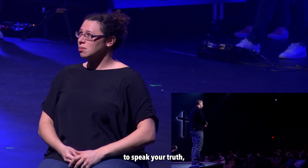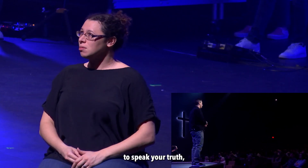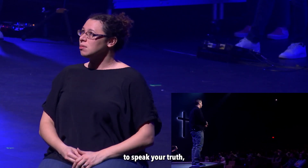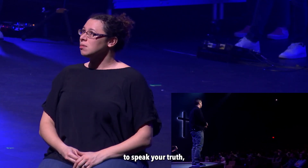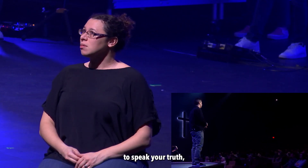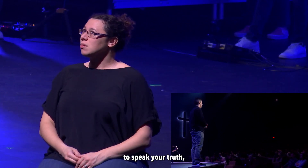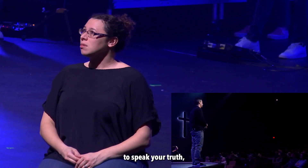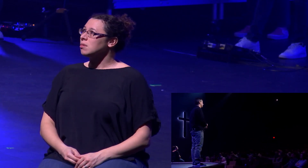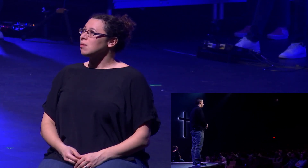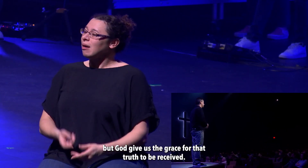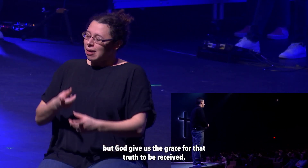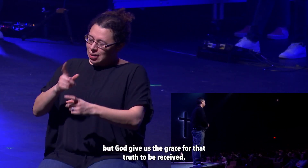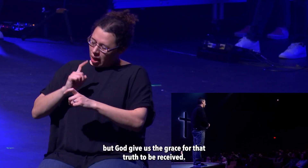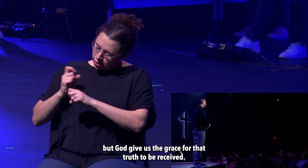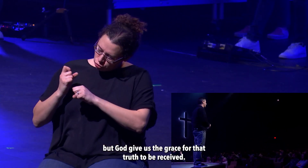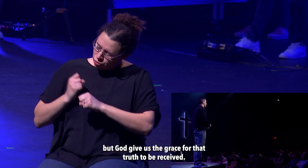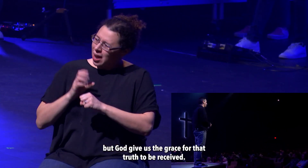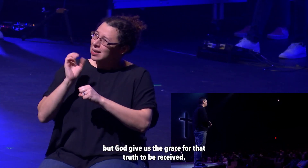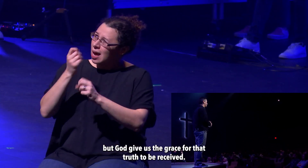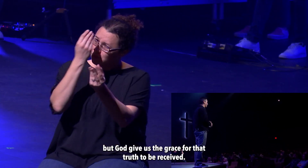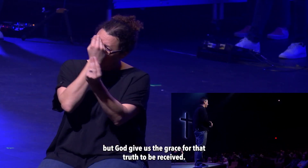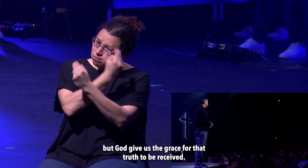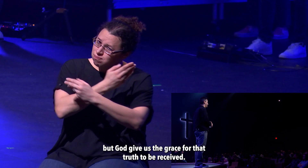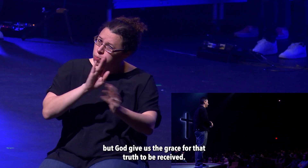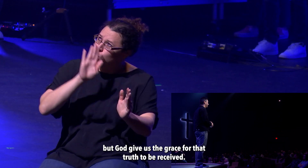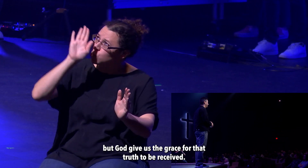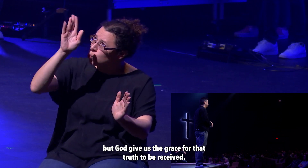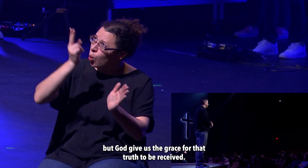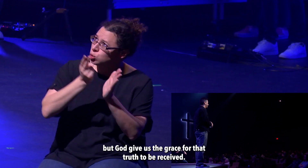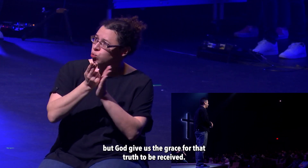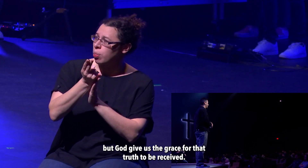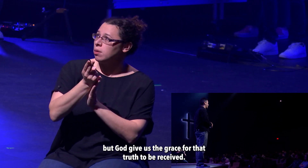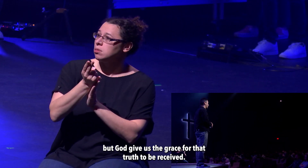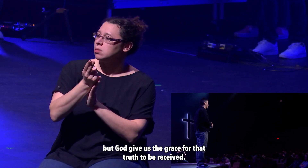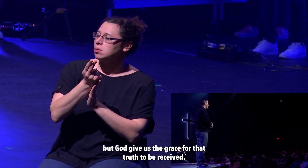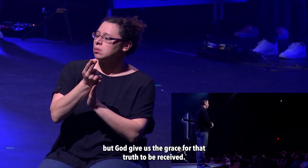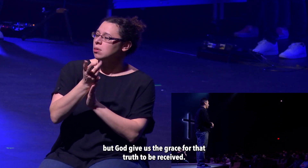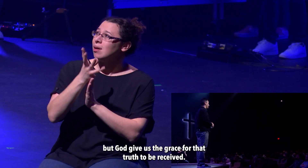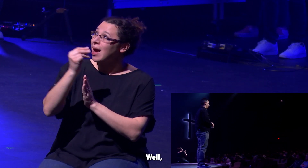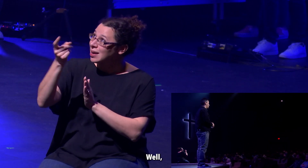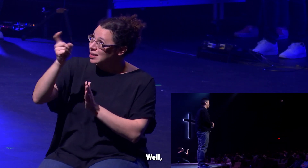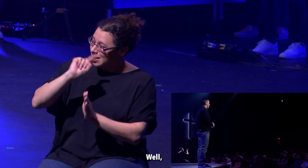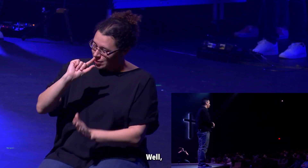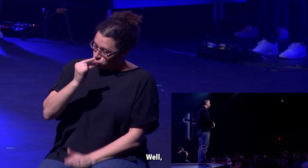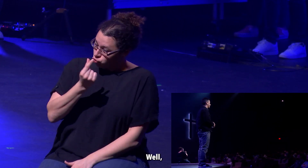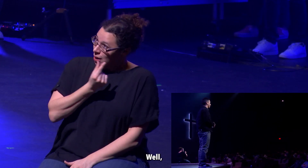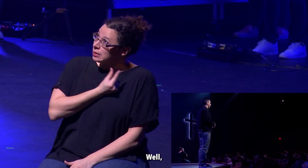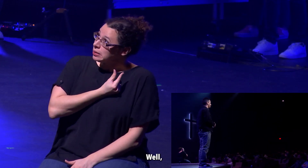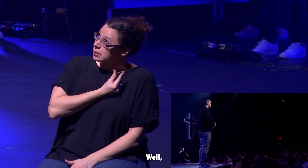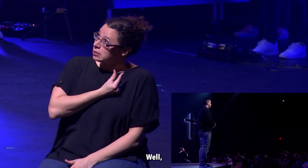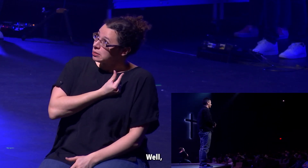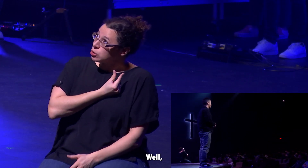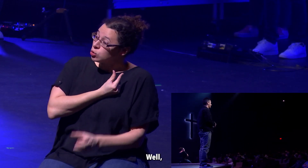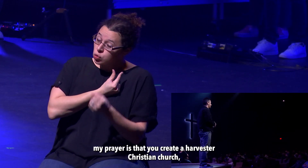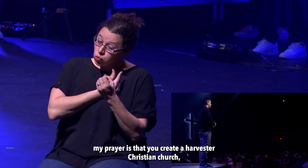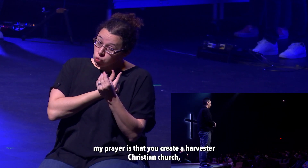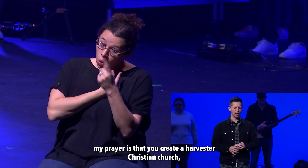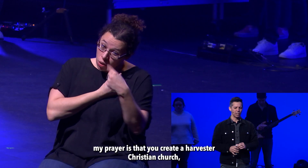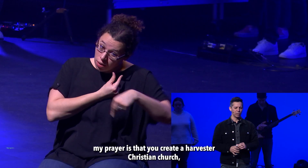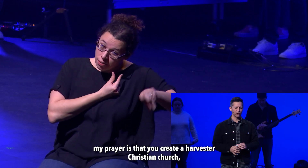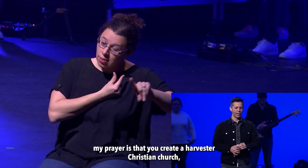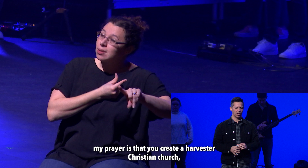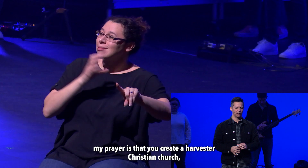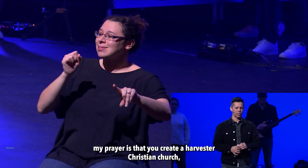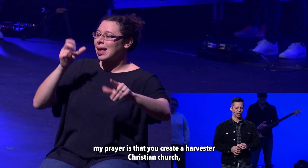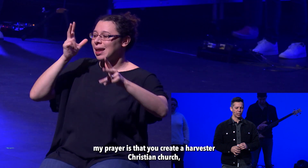truth. But God, give us the grace for that truth to be received well. God, my prayer